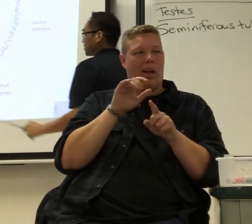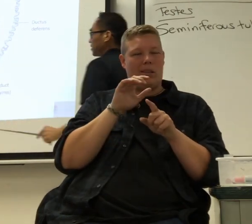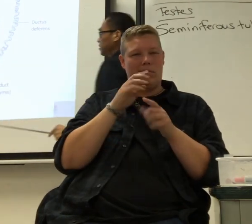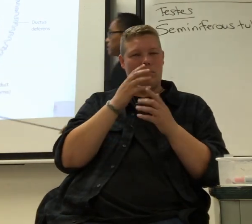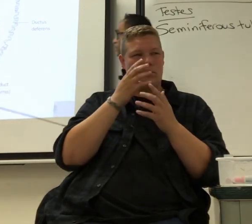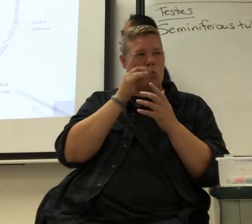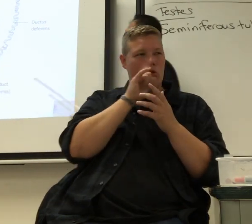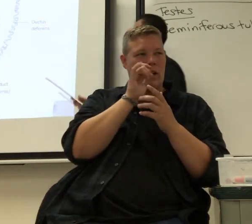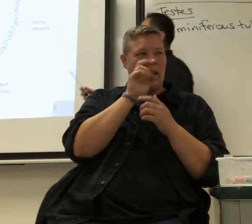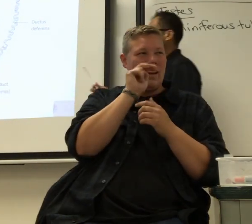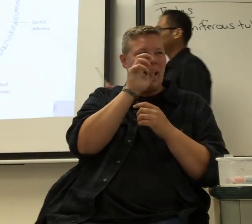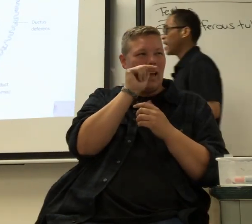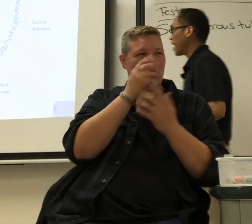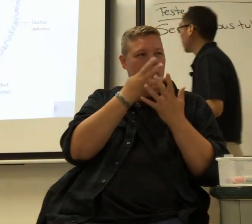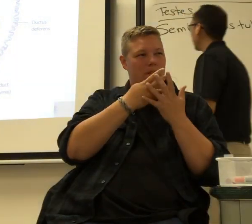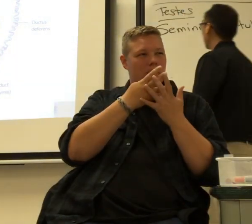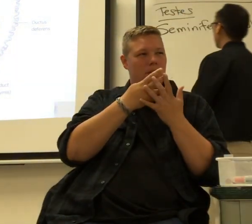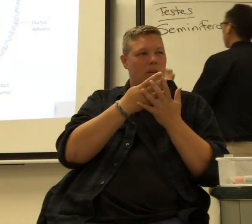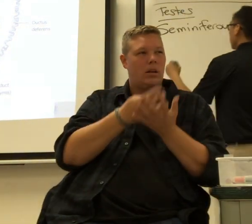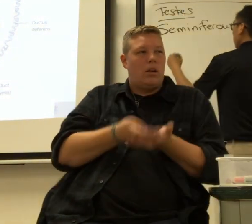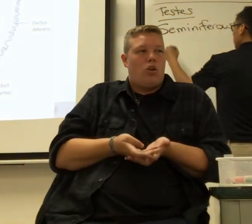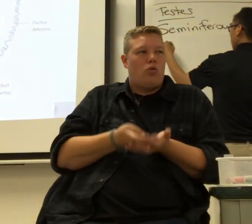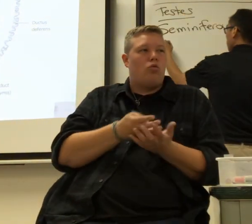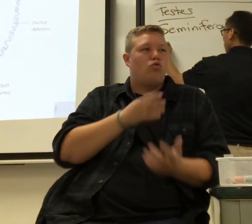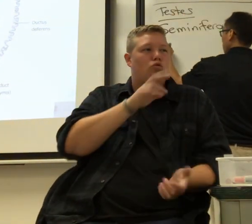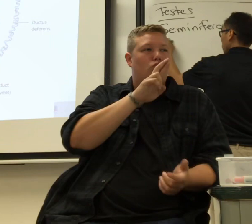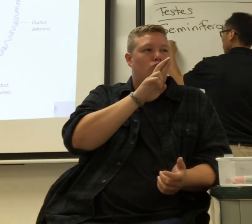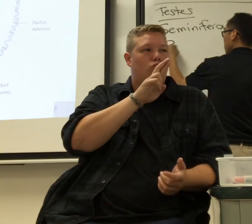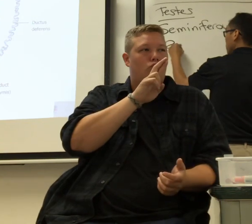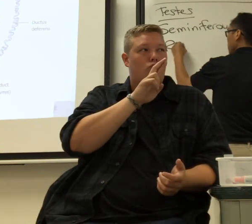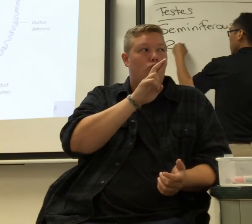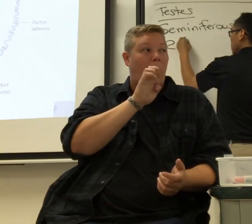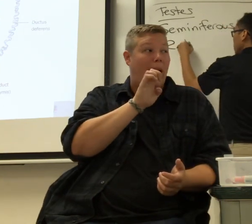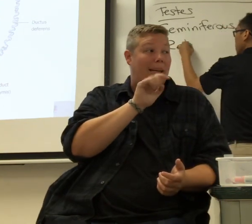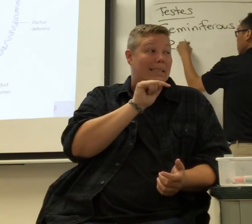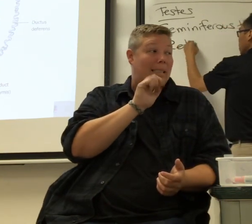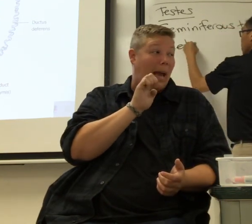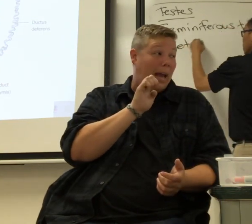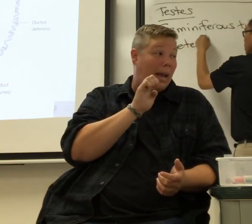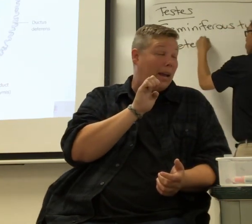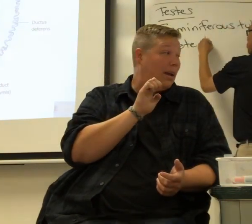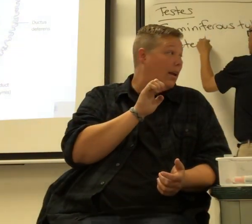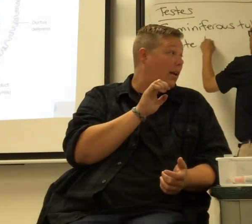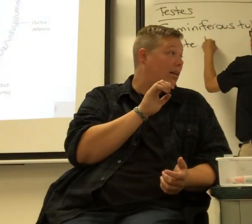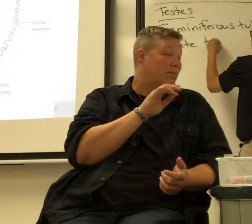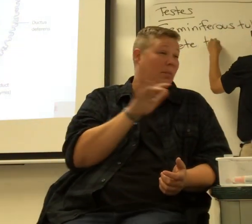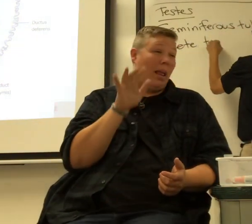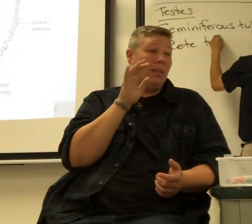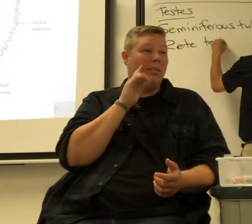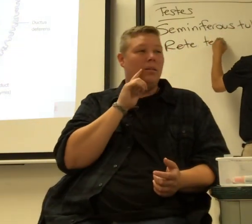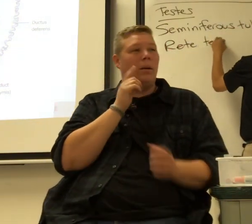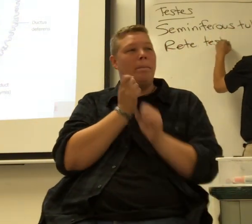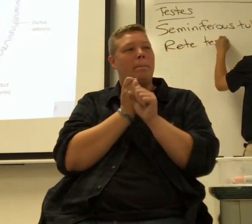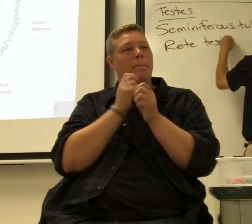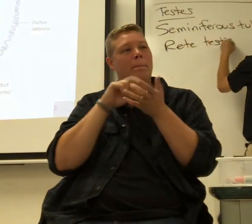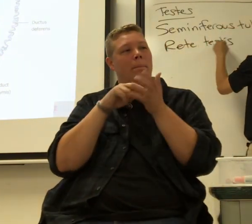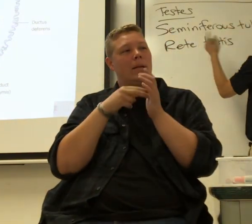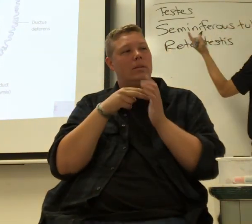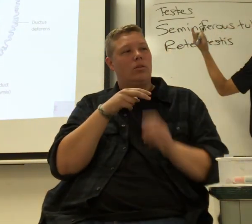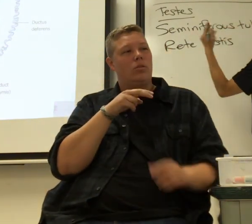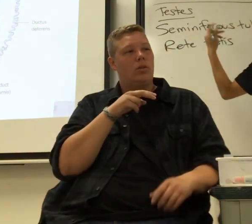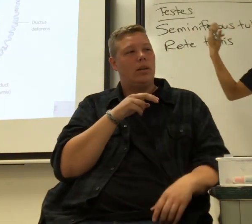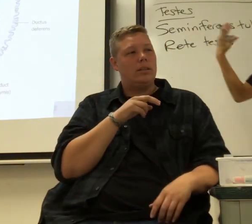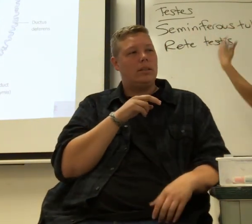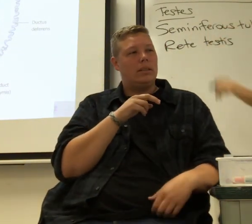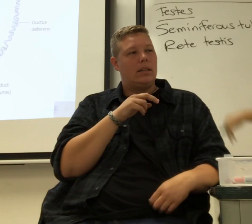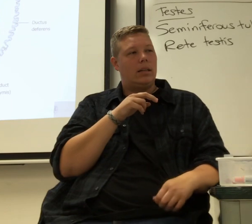rete testes. Rete means net. So that's the next structure to list. we're